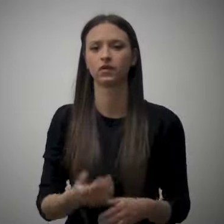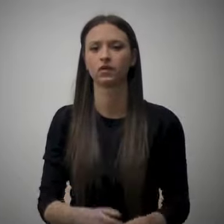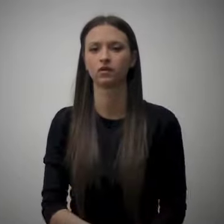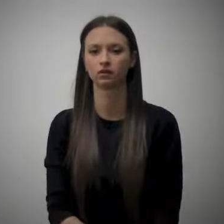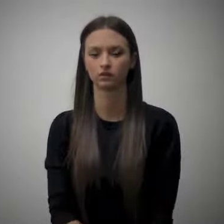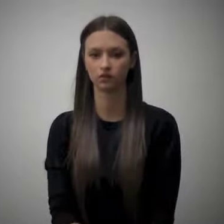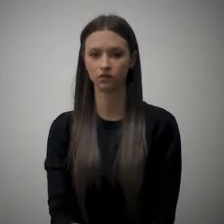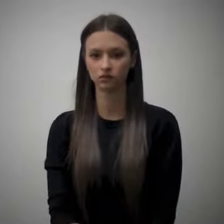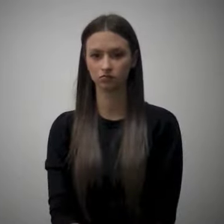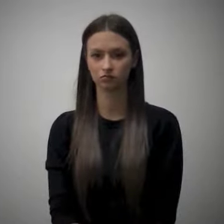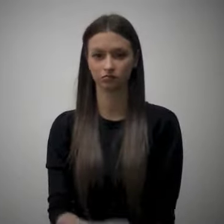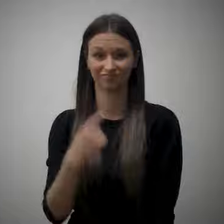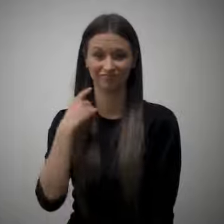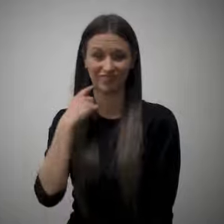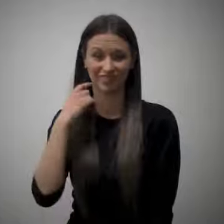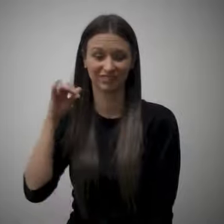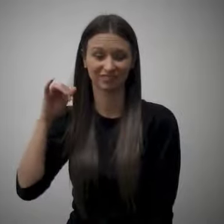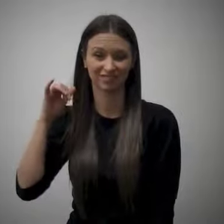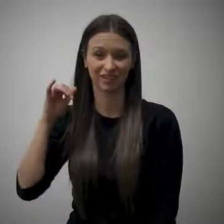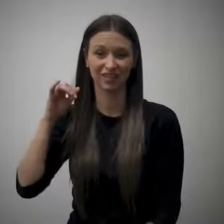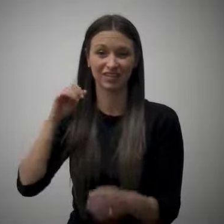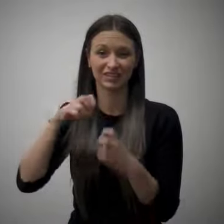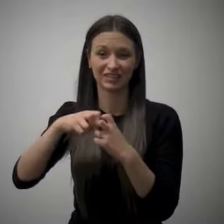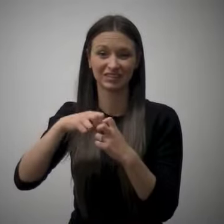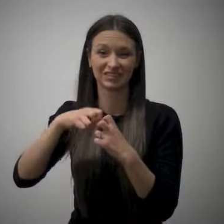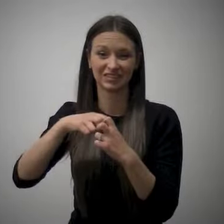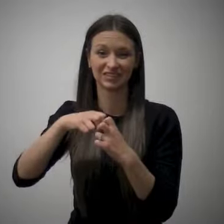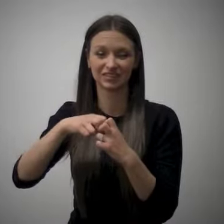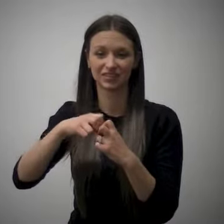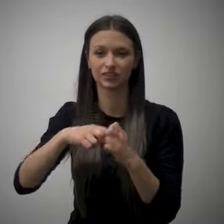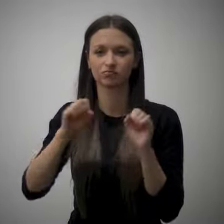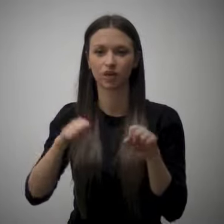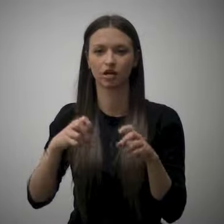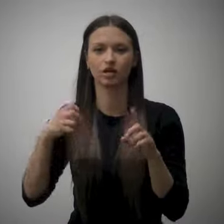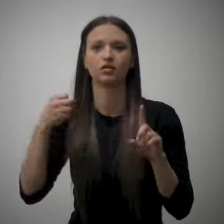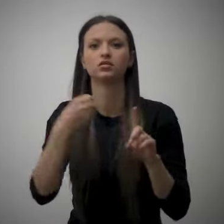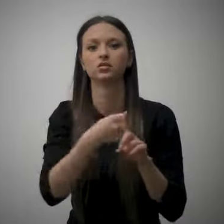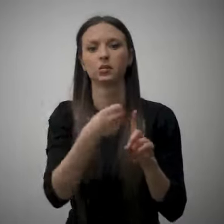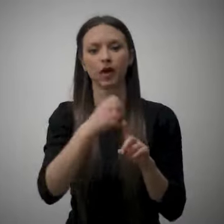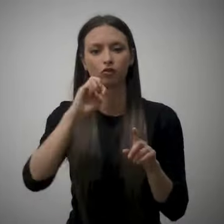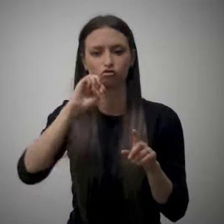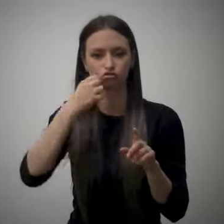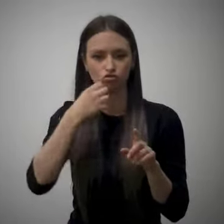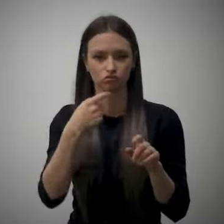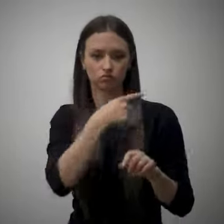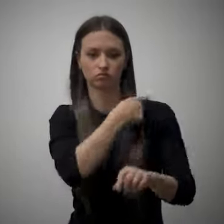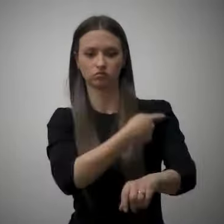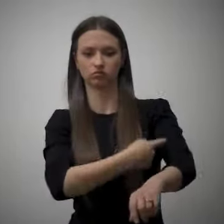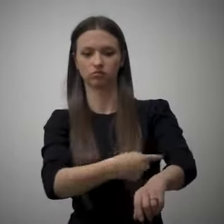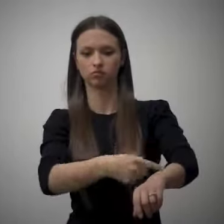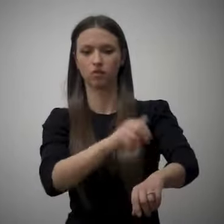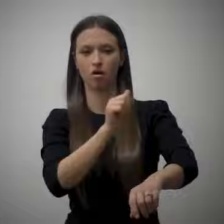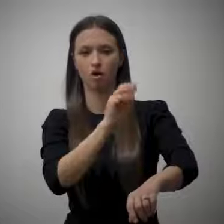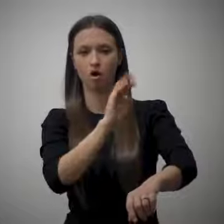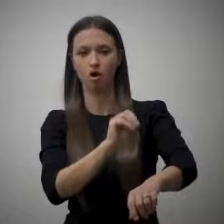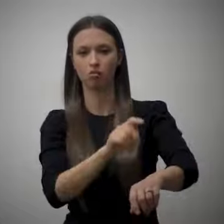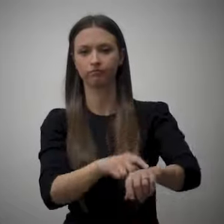sensations. This neck wear and tear can impact the nerve pathways to our arms